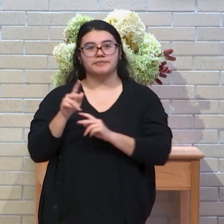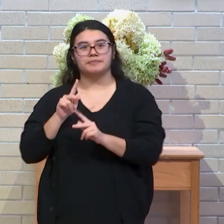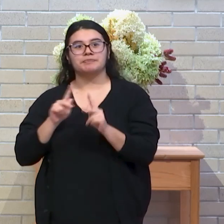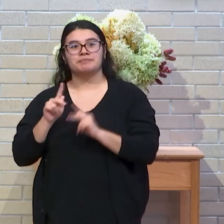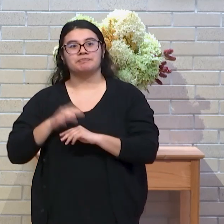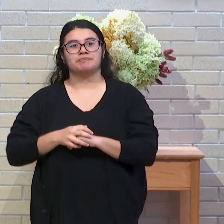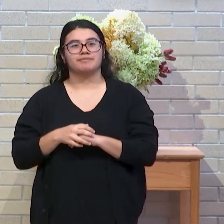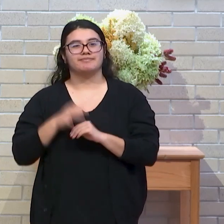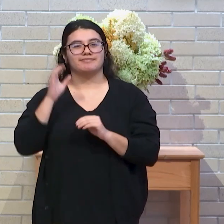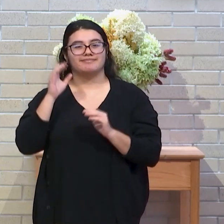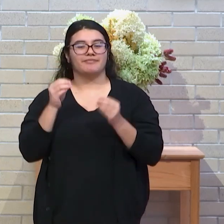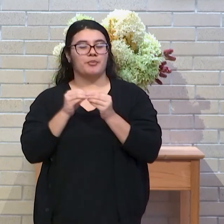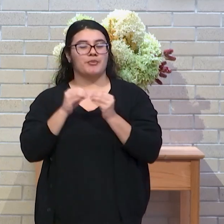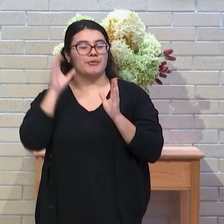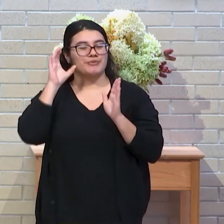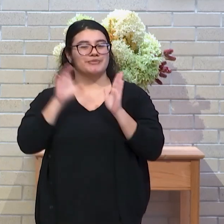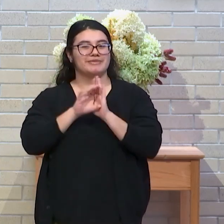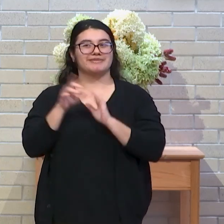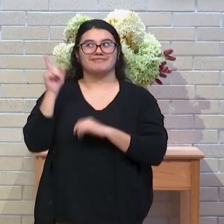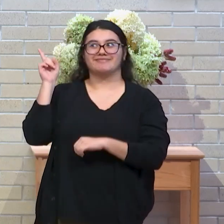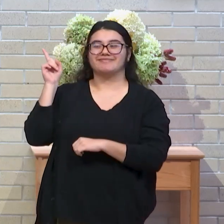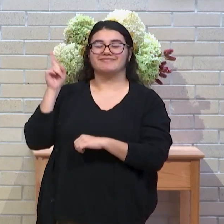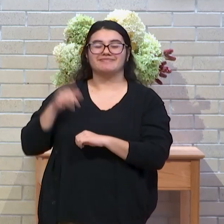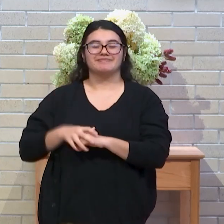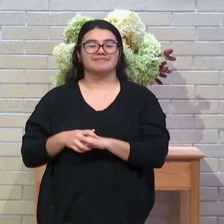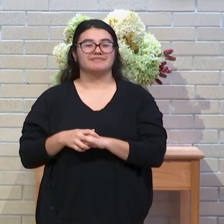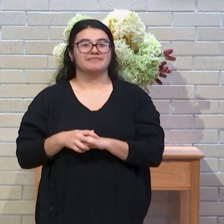And yeah, here's some pictures of glaciers and stuff.